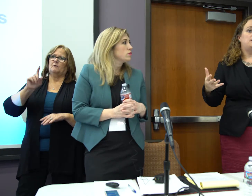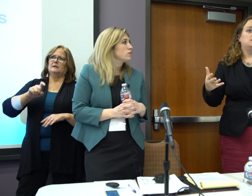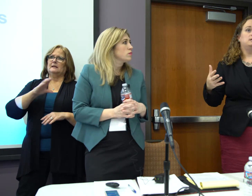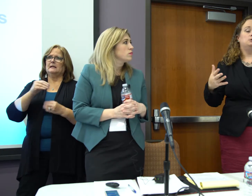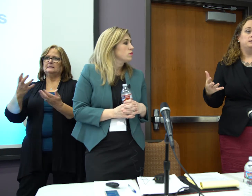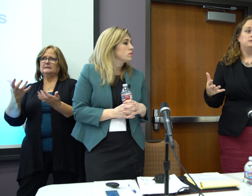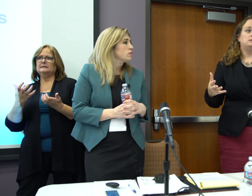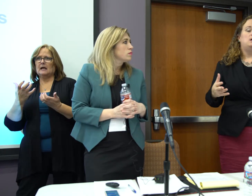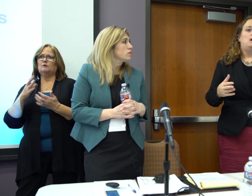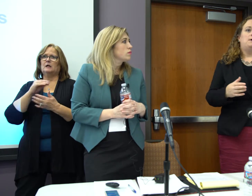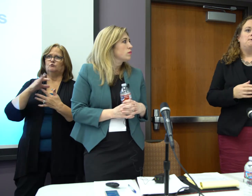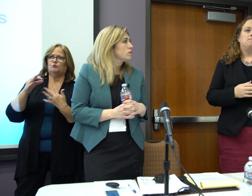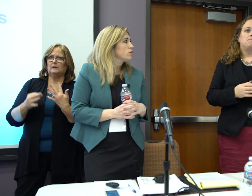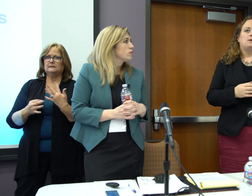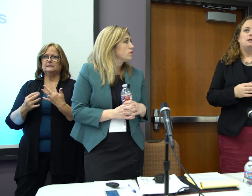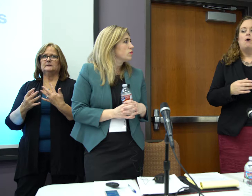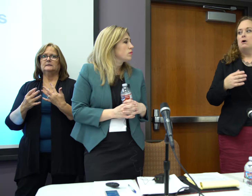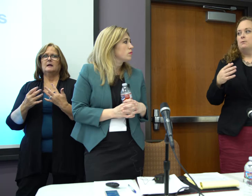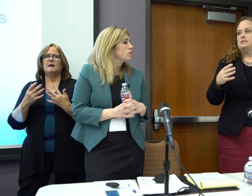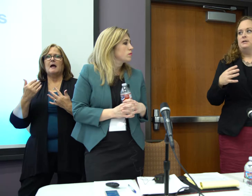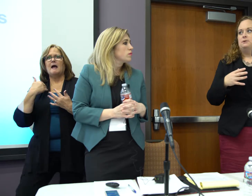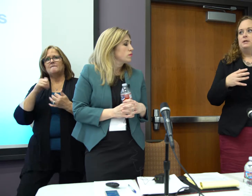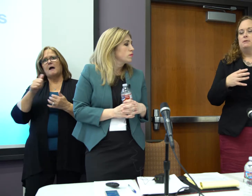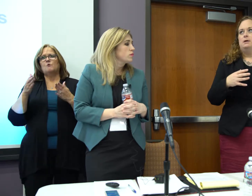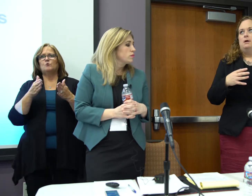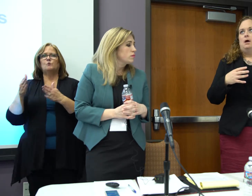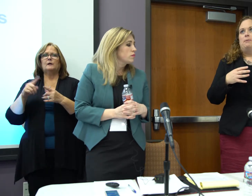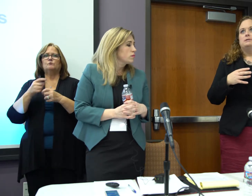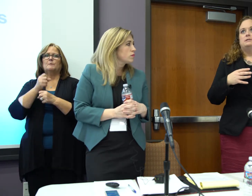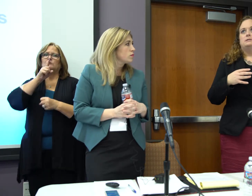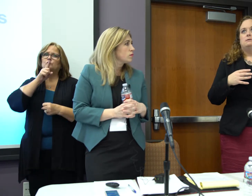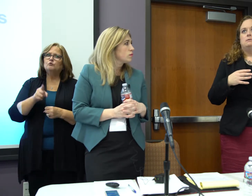and desires and choices. And there are other ways to make sure that